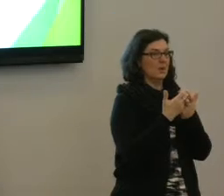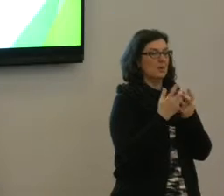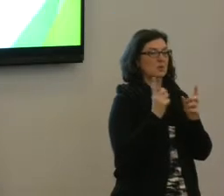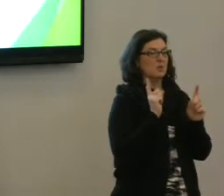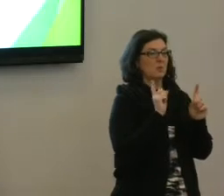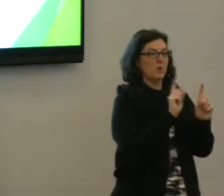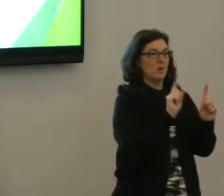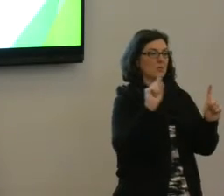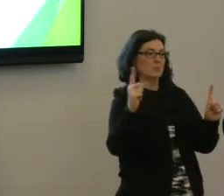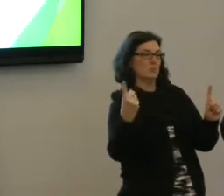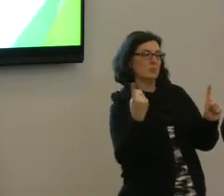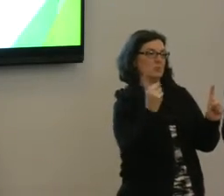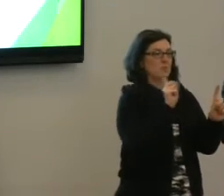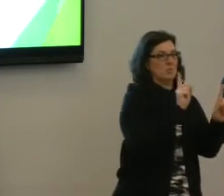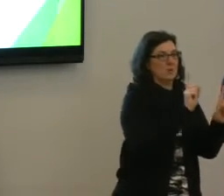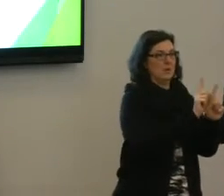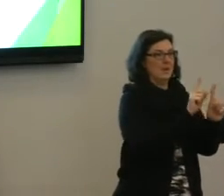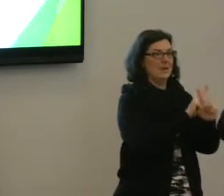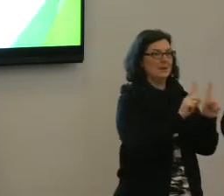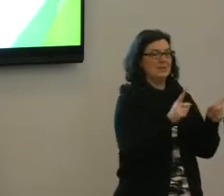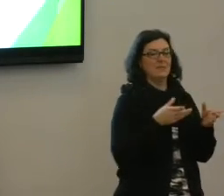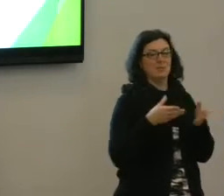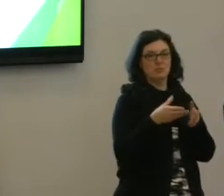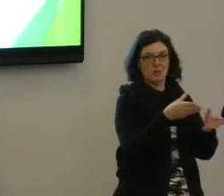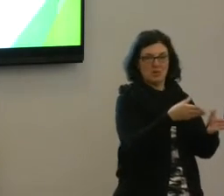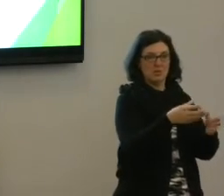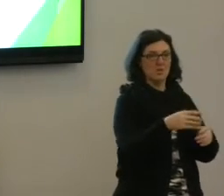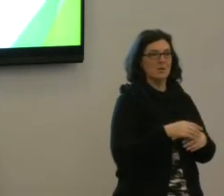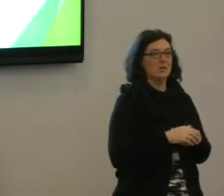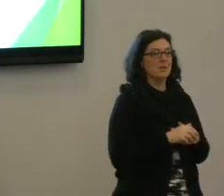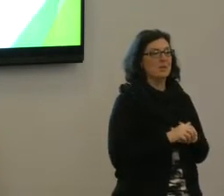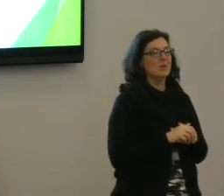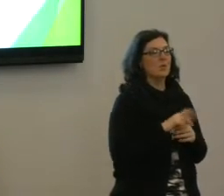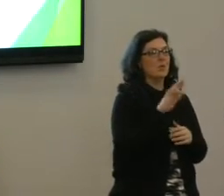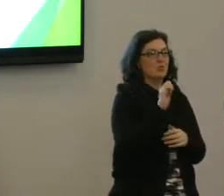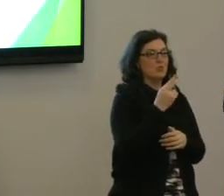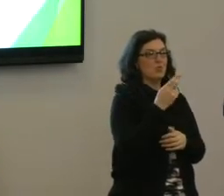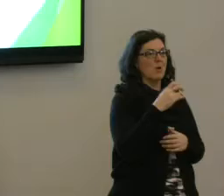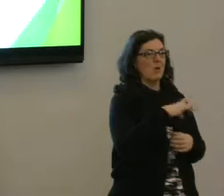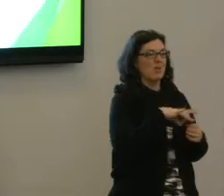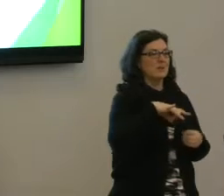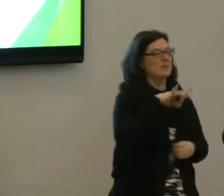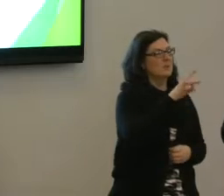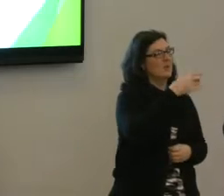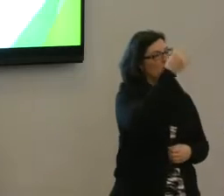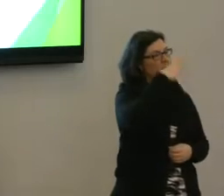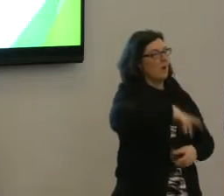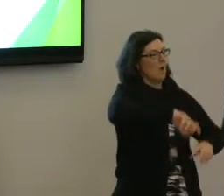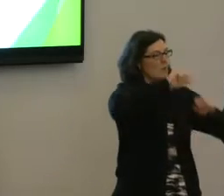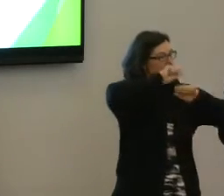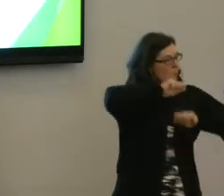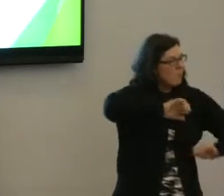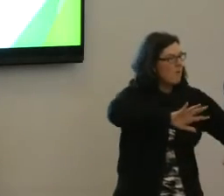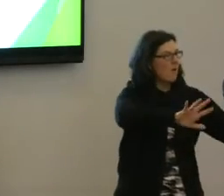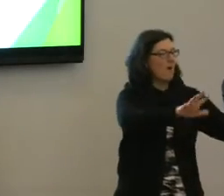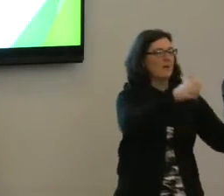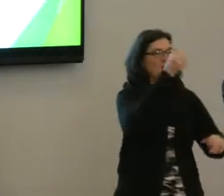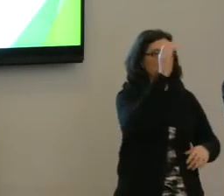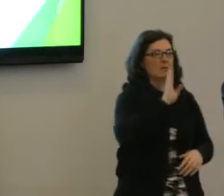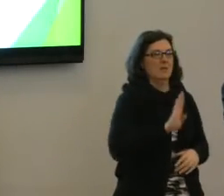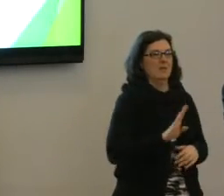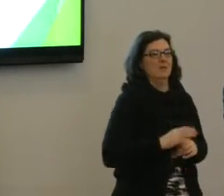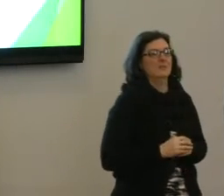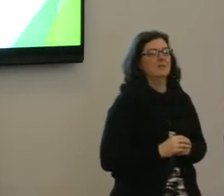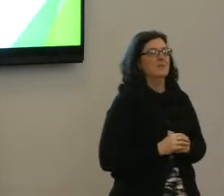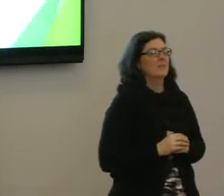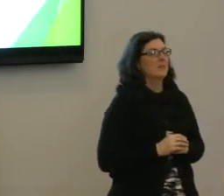tracks and go back in a different direction. Or the Ruach, the Spirit of God breathing into somebody. Or all the, those